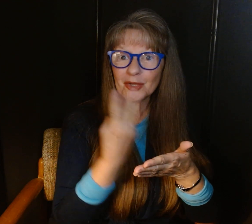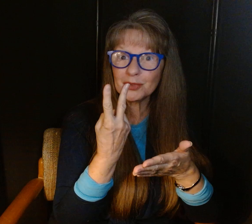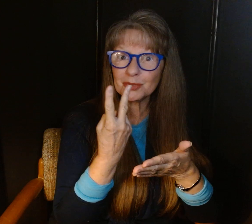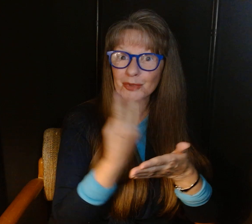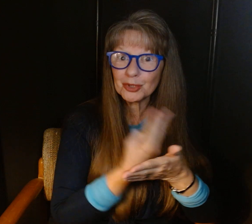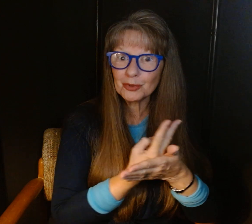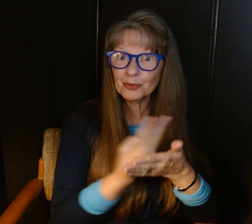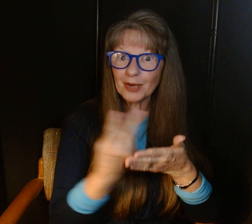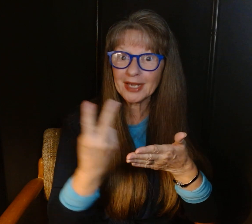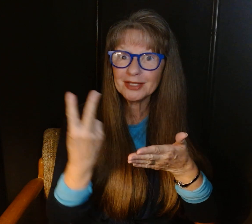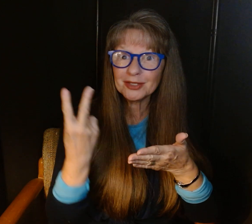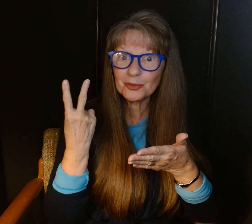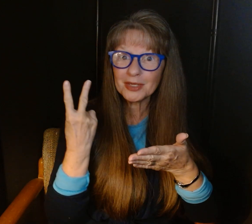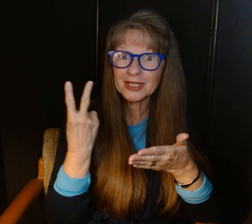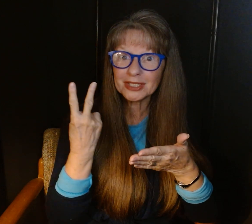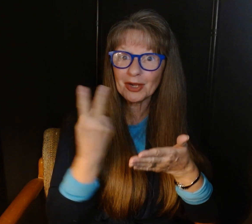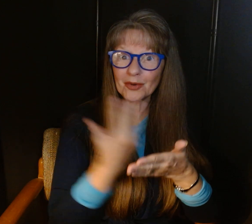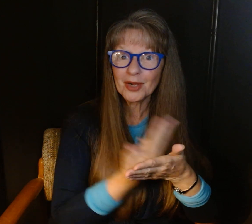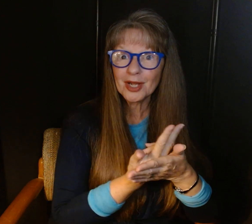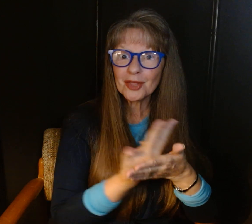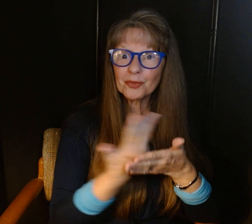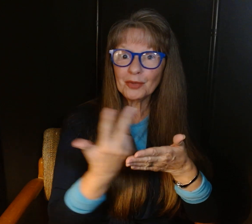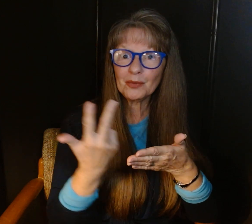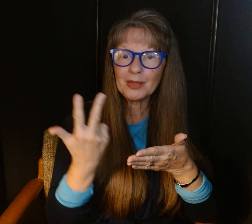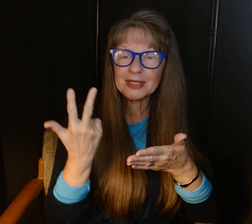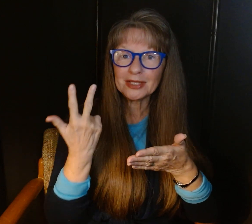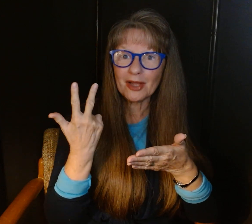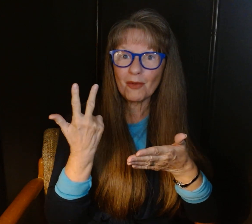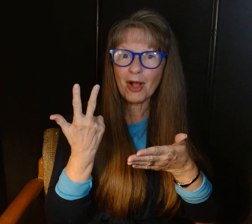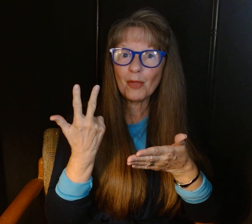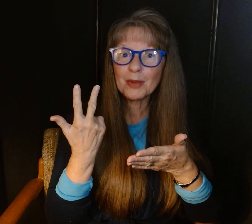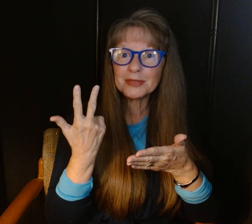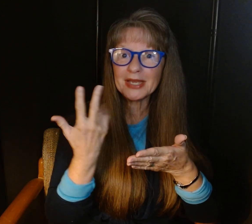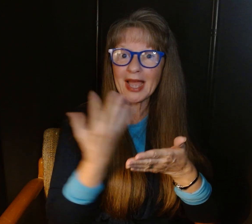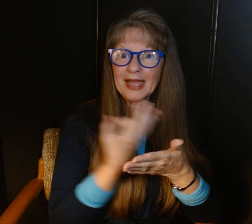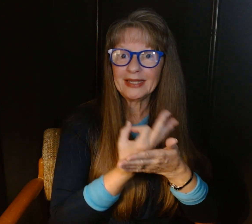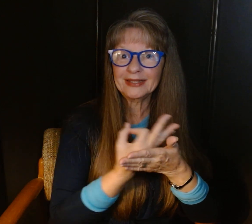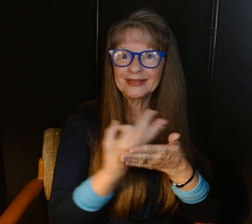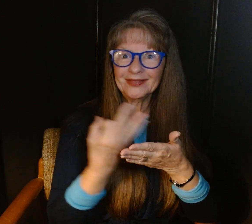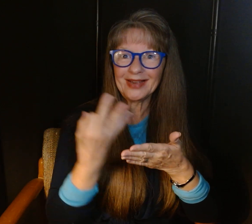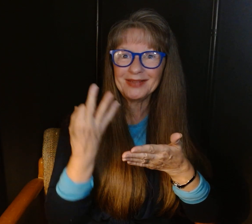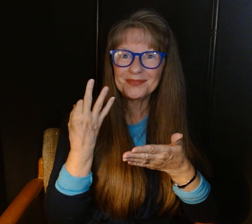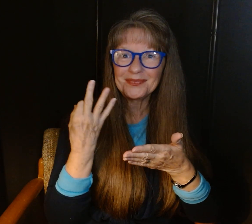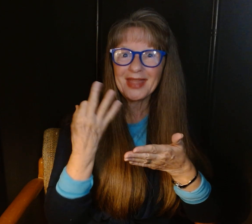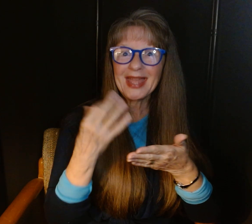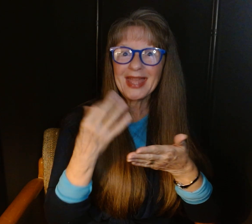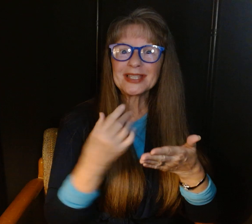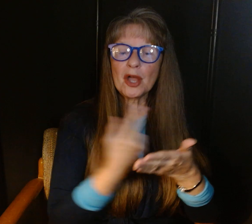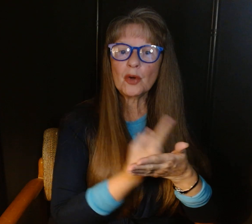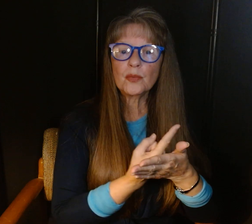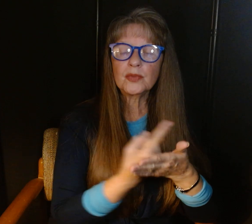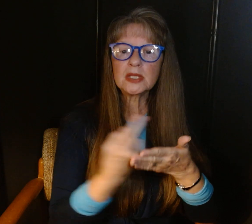would do two, right? 2 weeks ago, 3 weeks ago, all the way up to 9, right? So this